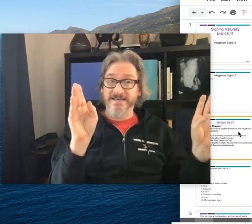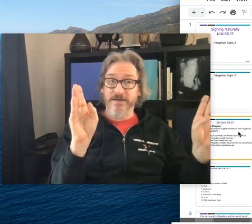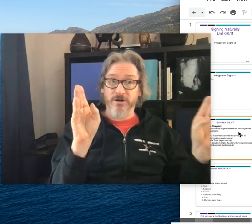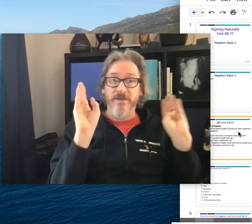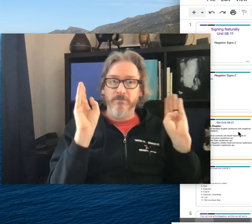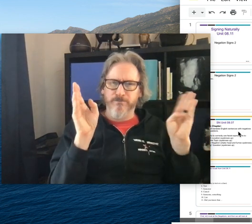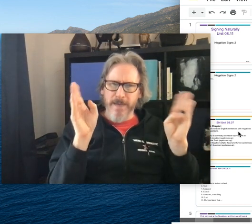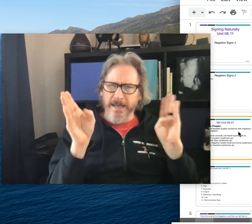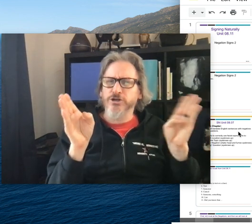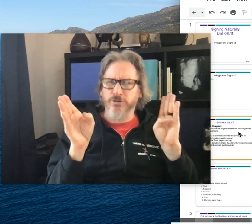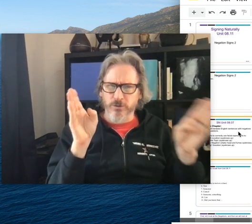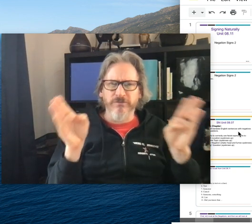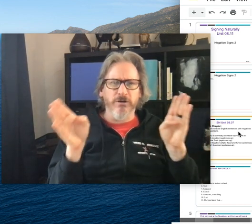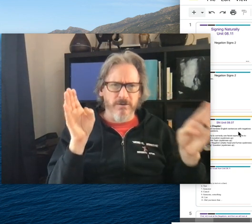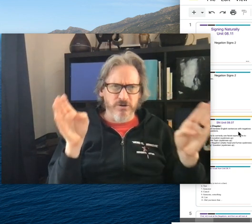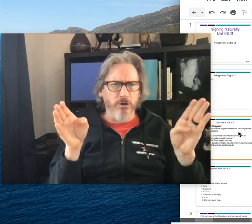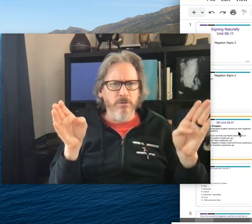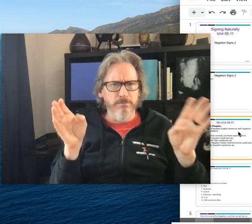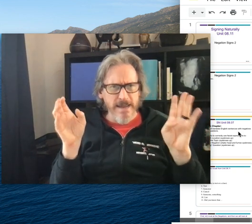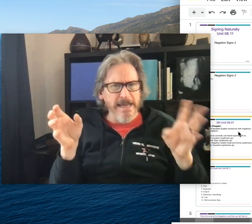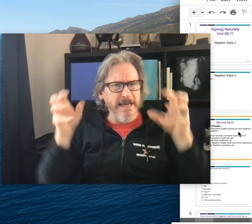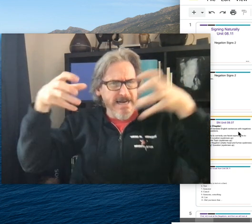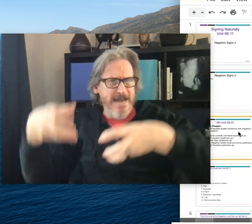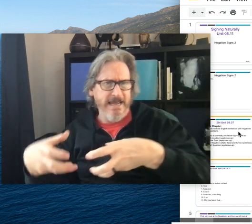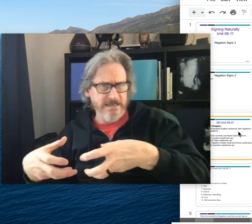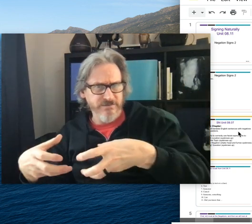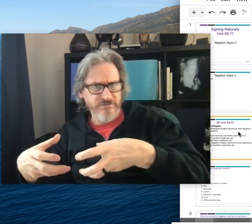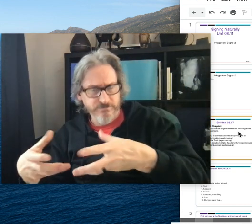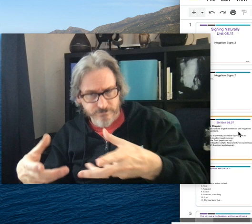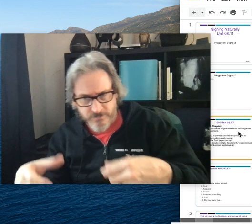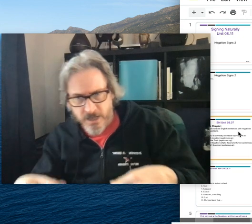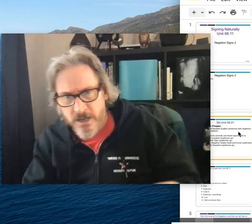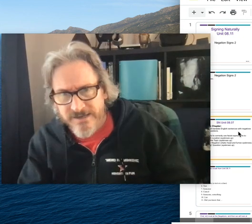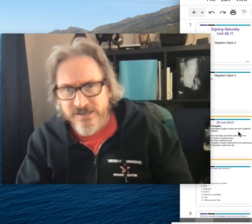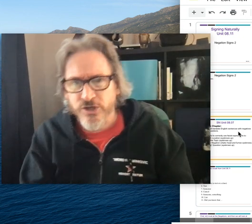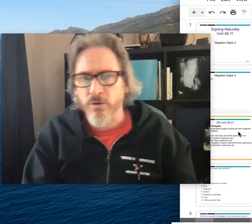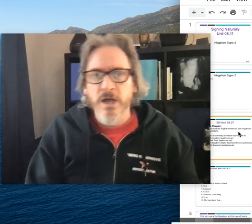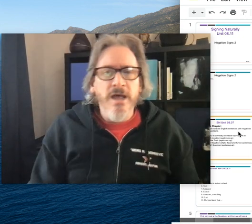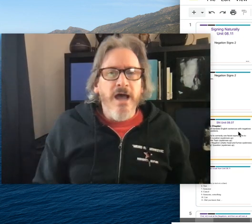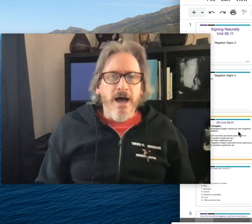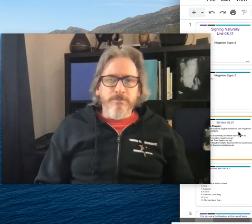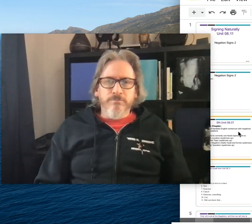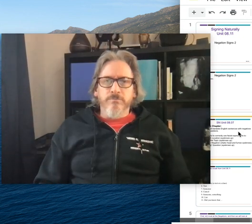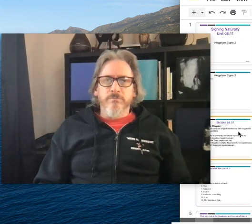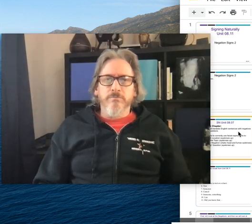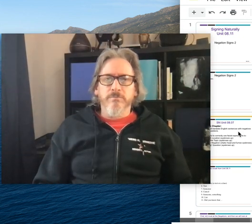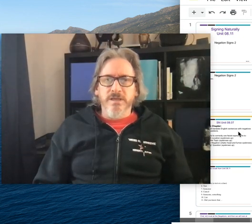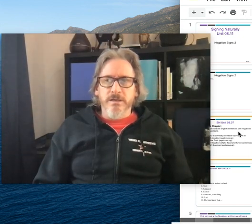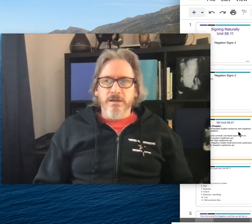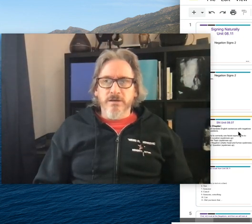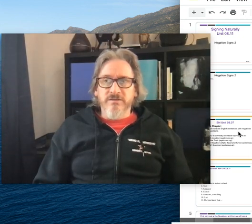putting all that together, and then making sure that we feel comfortable making it a negative. So